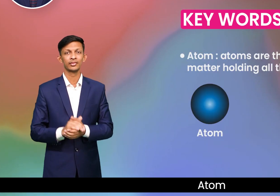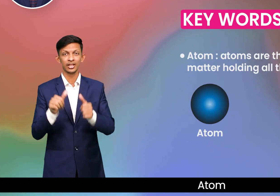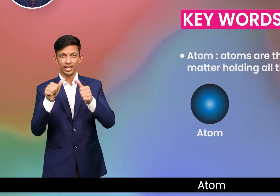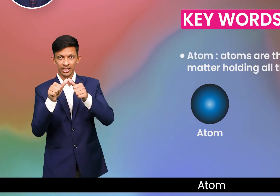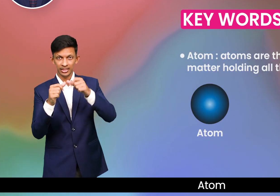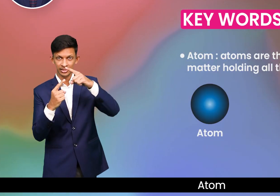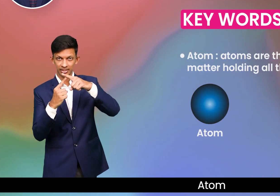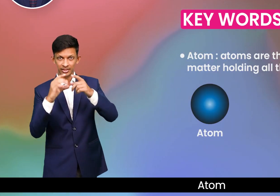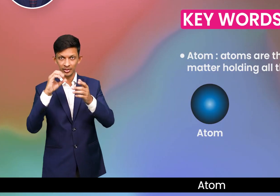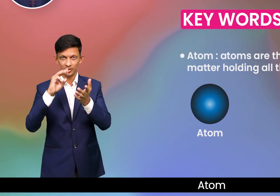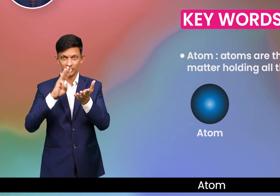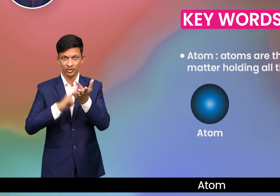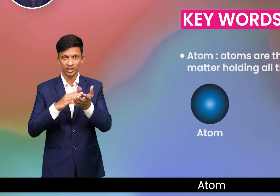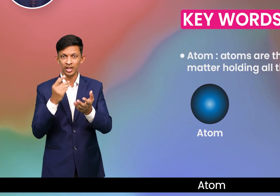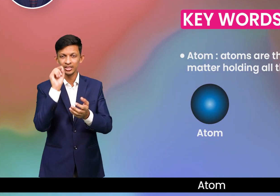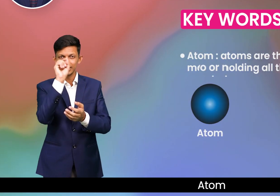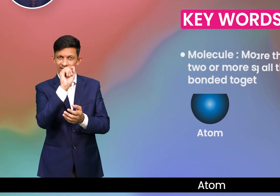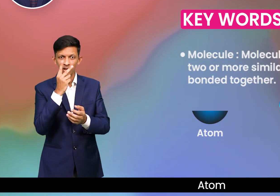atom,